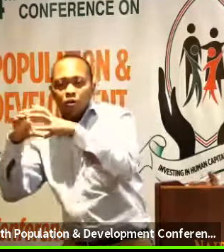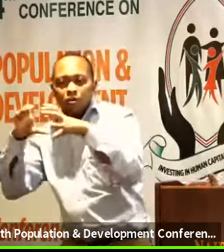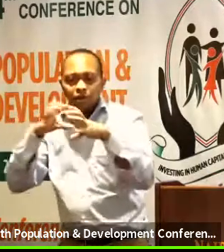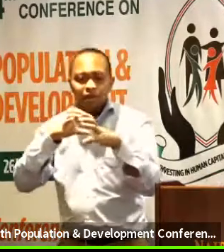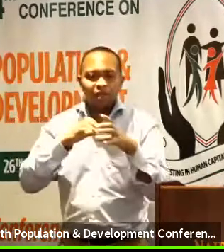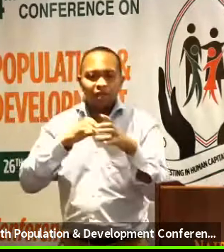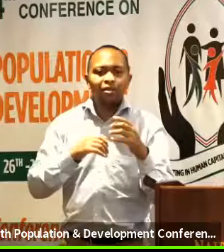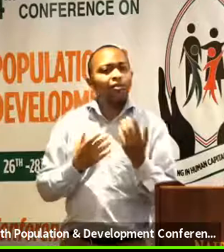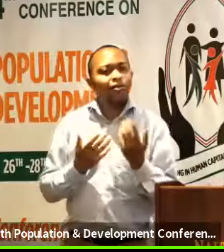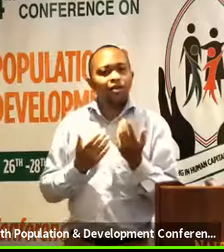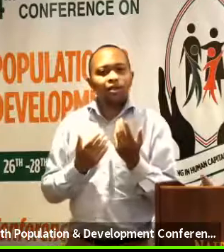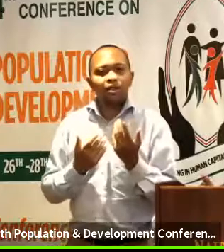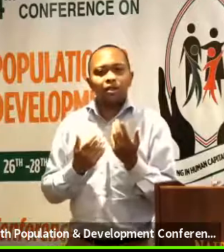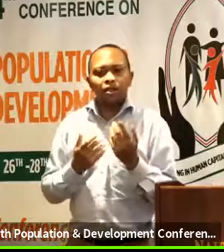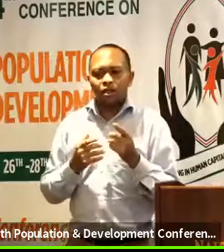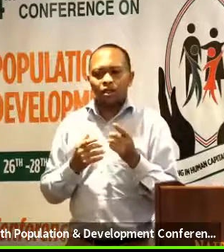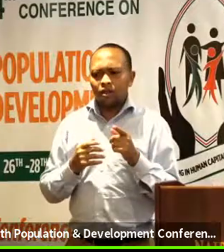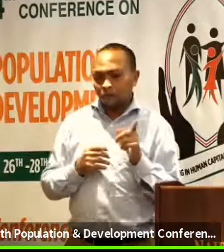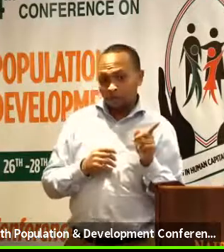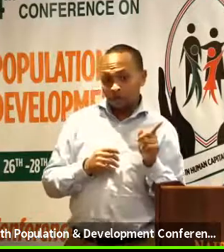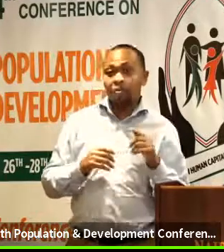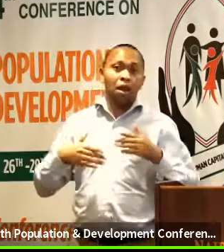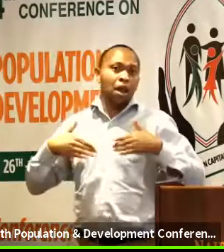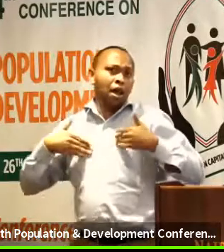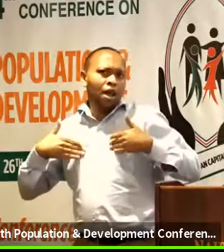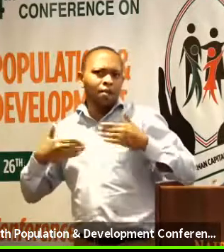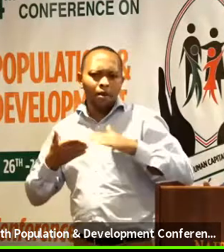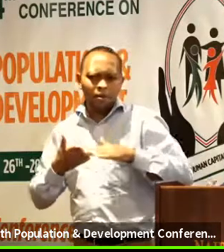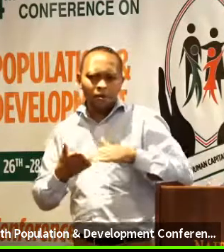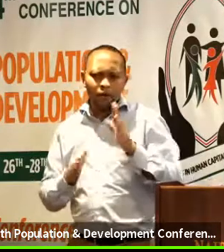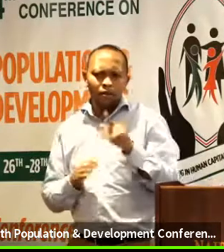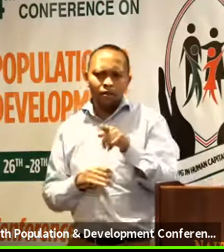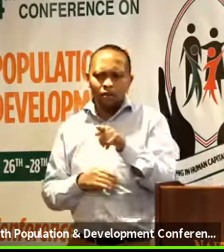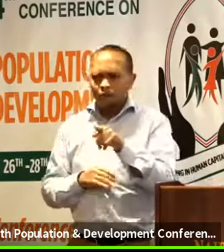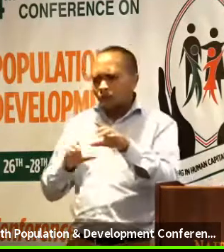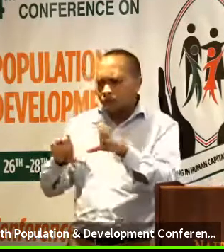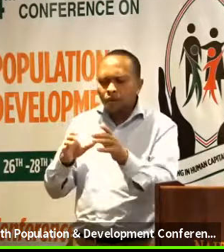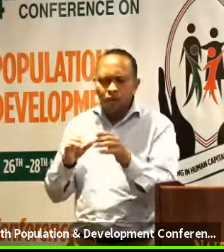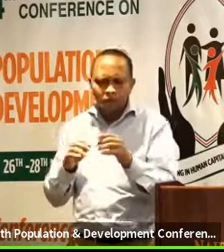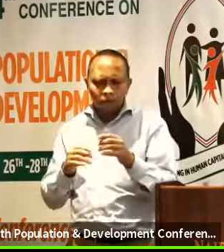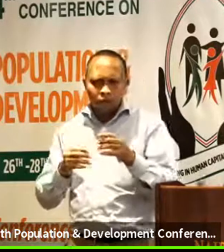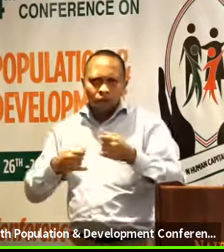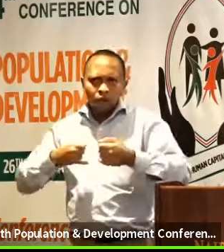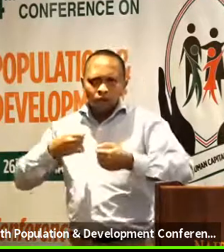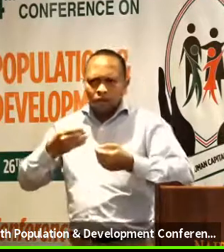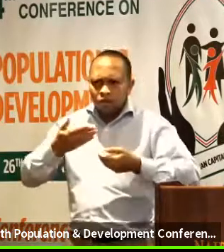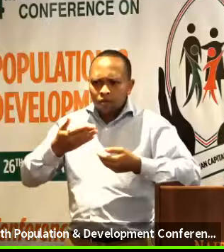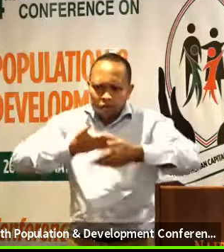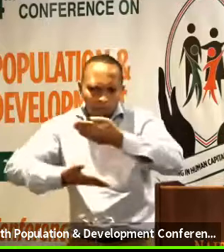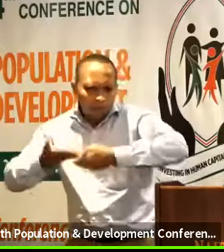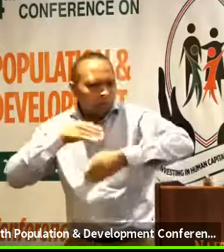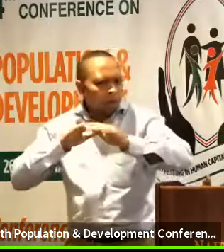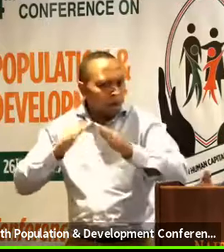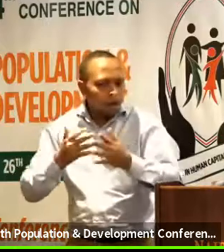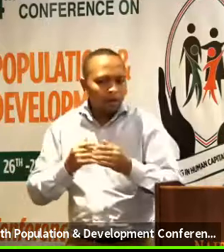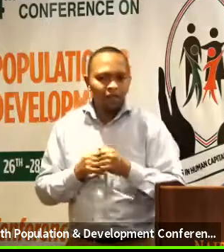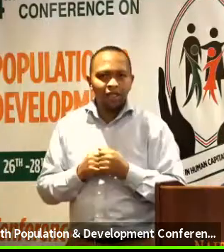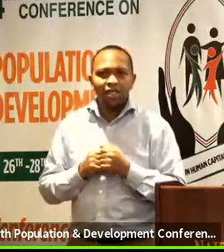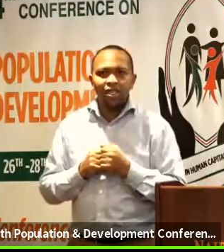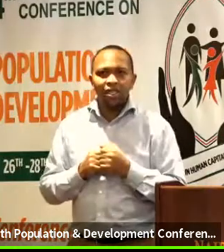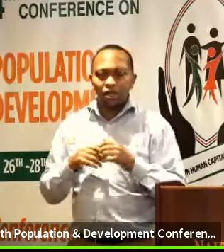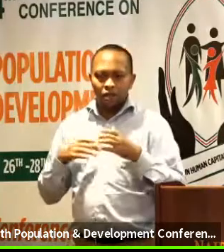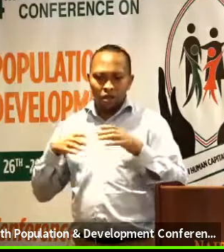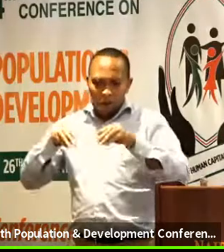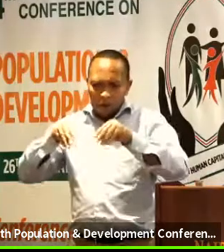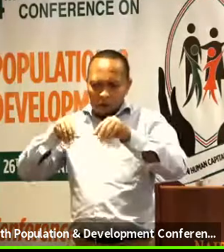was, what I was impressed with the participation of the large number of participants. The other thing that I was impressed is the quality